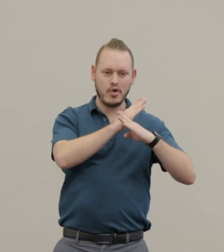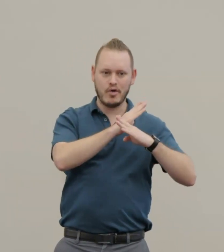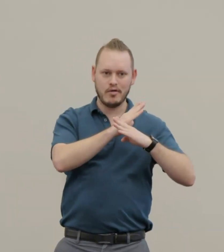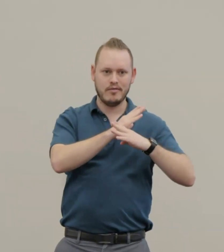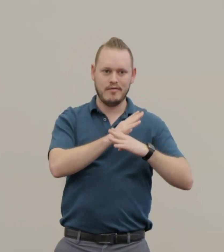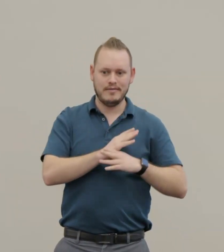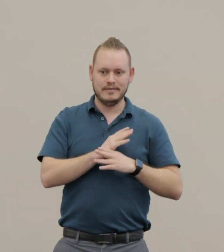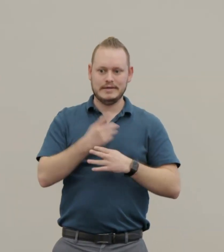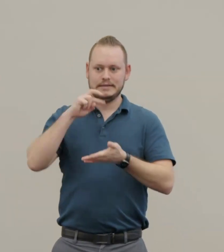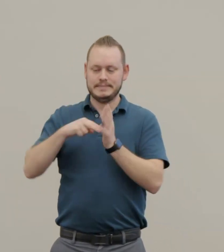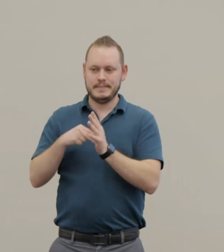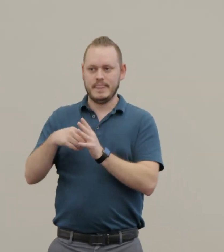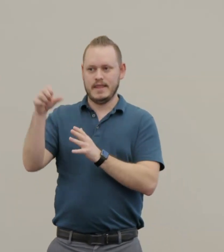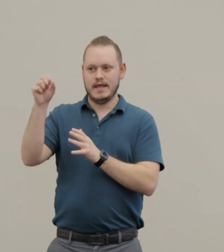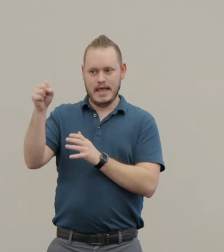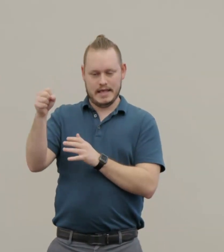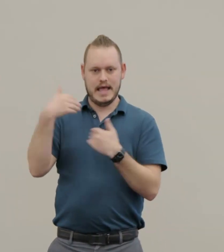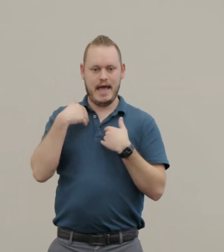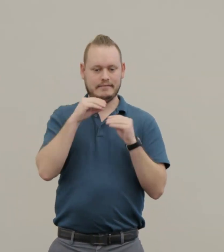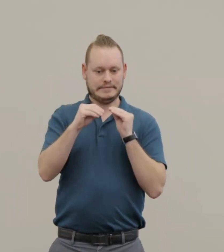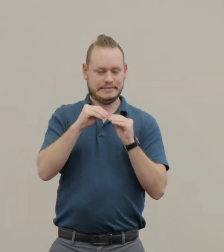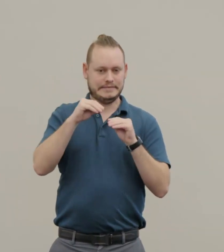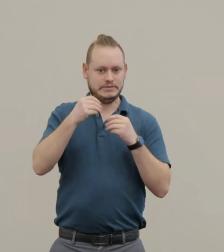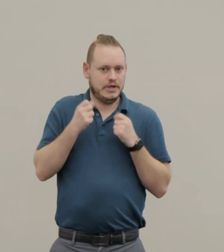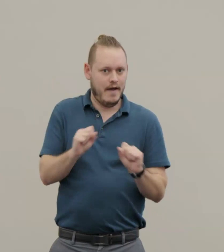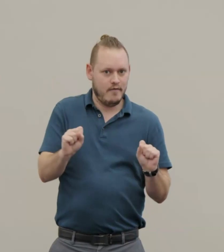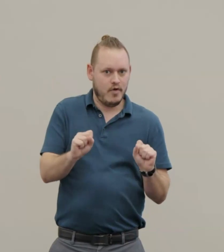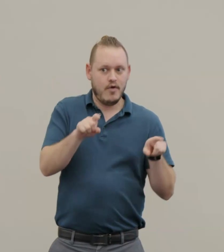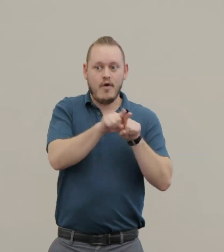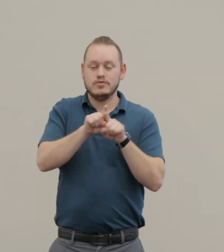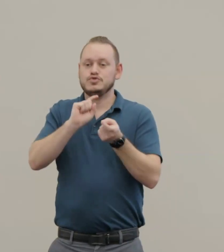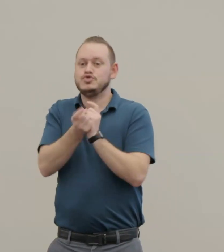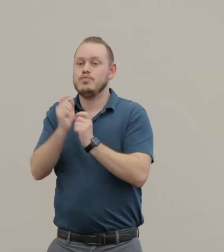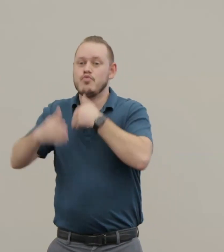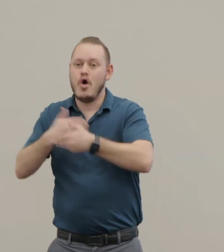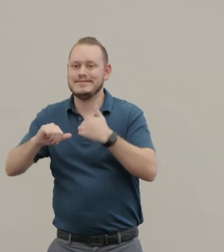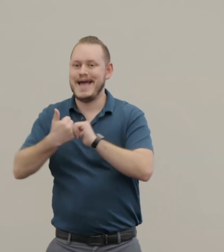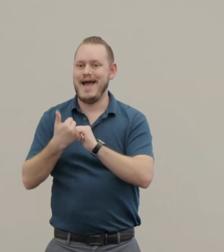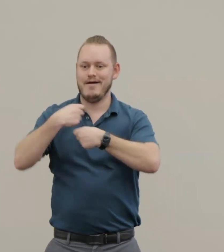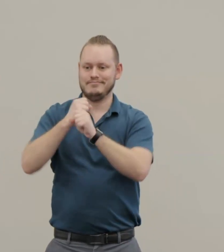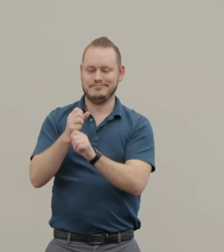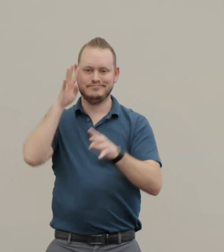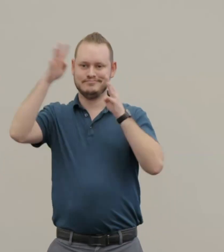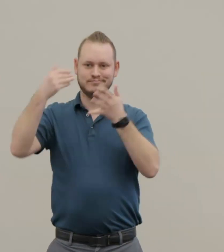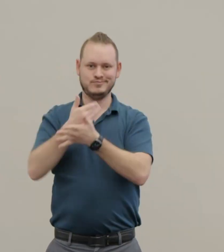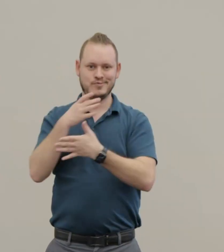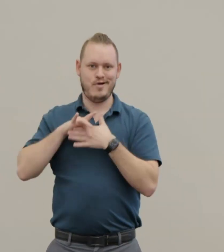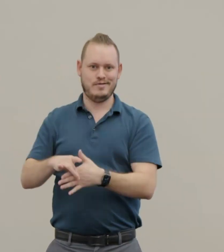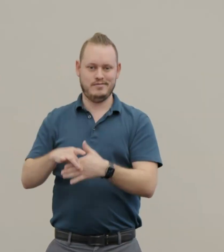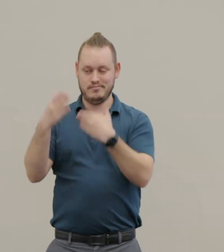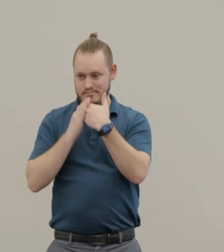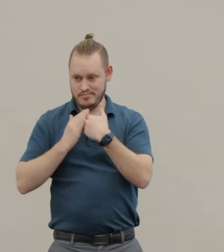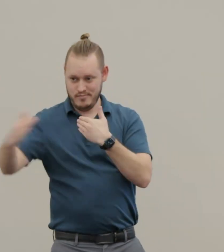is essentially saying, yes, there's remediation effort, but we're also changing the process in which you create content so that going